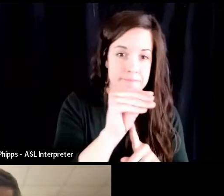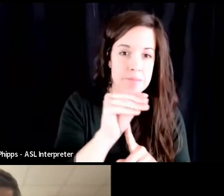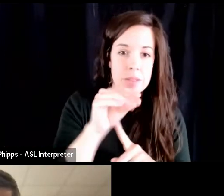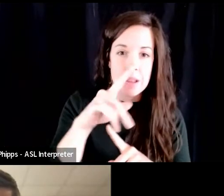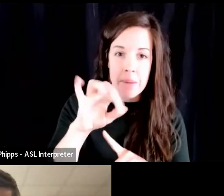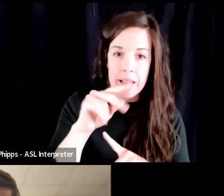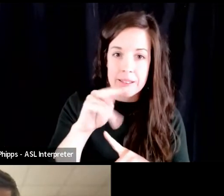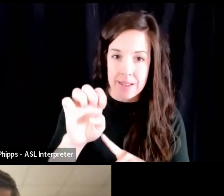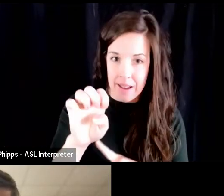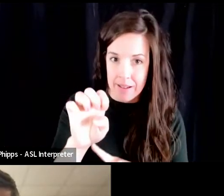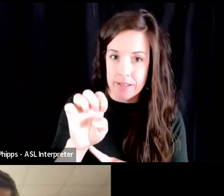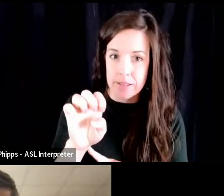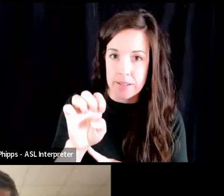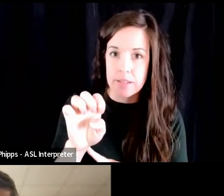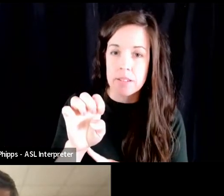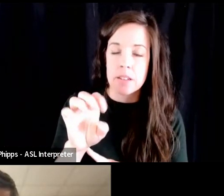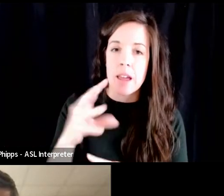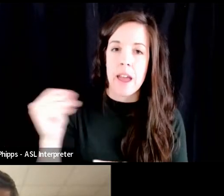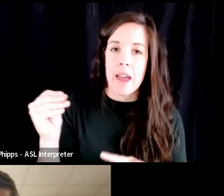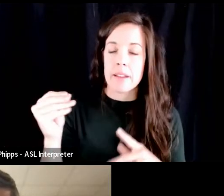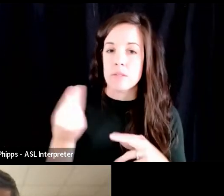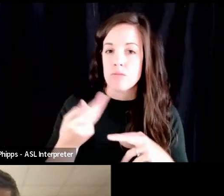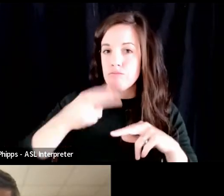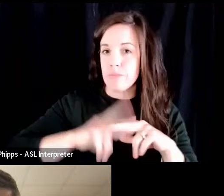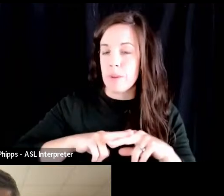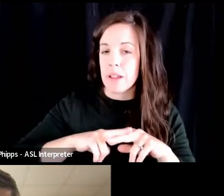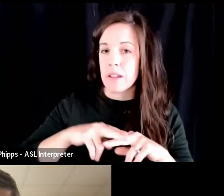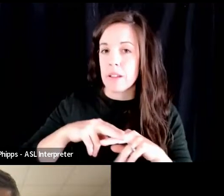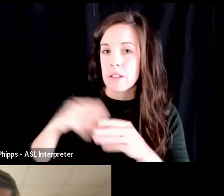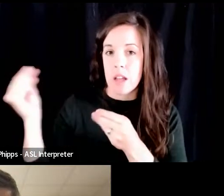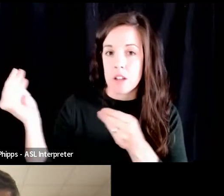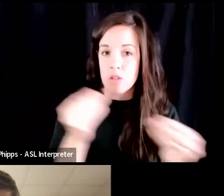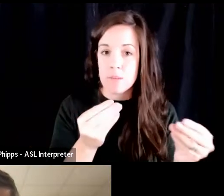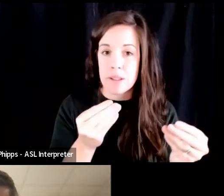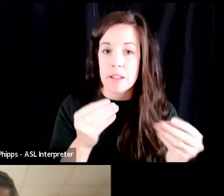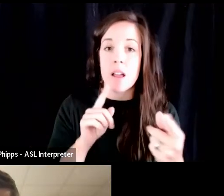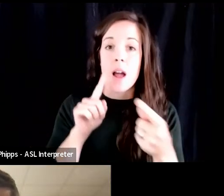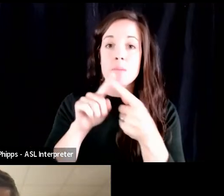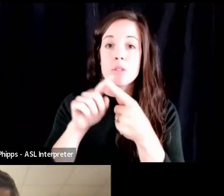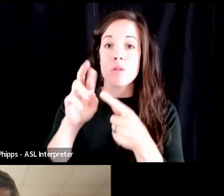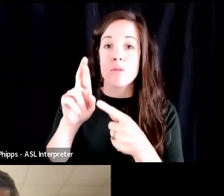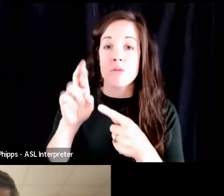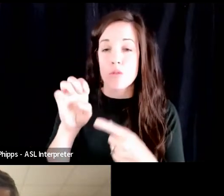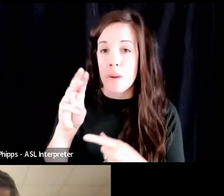to build a transmission line up to Ramallah.